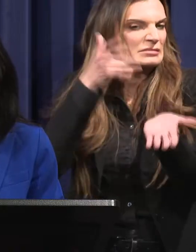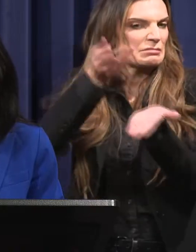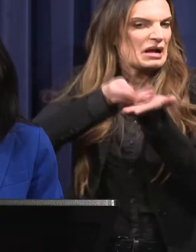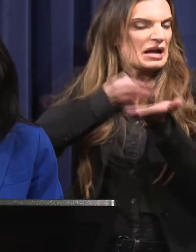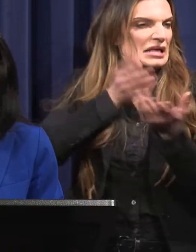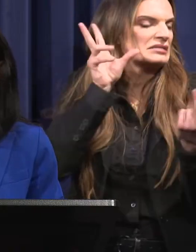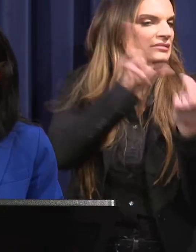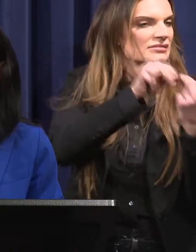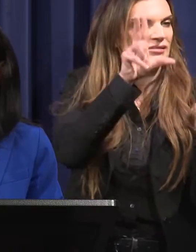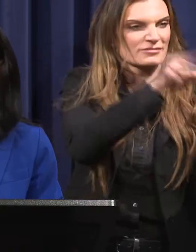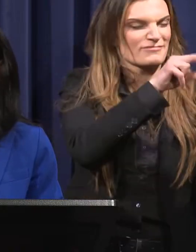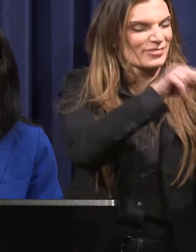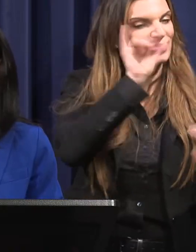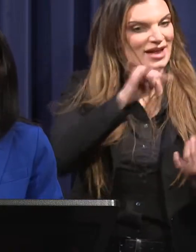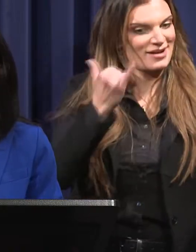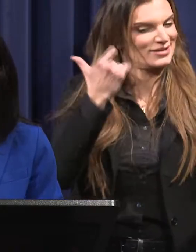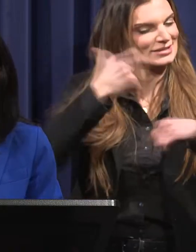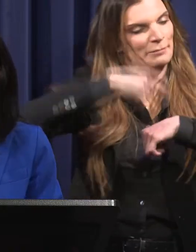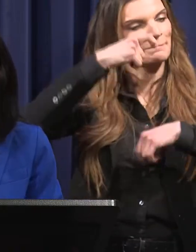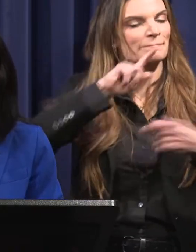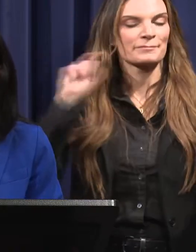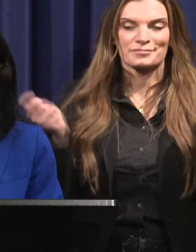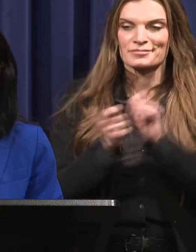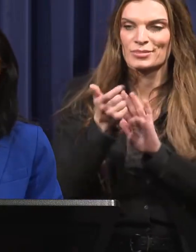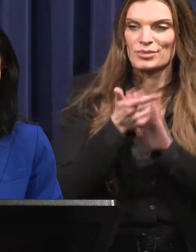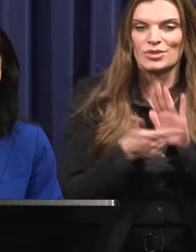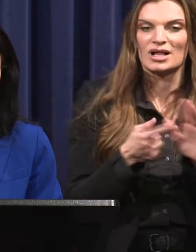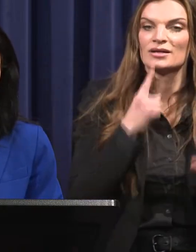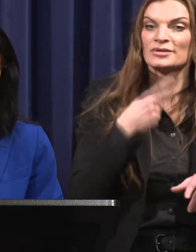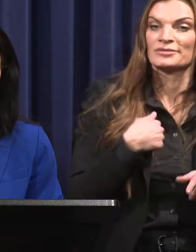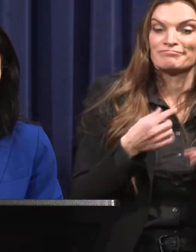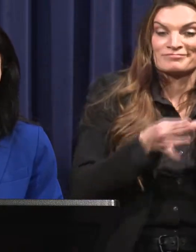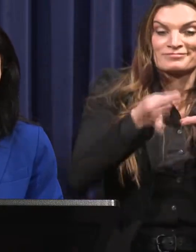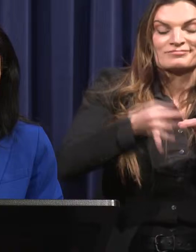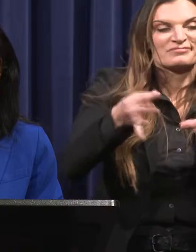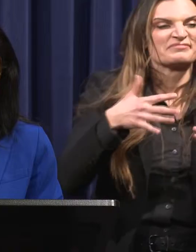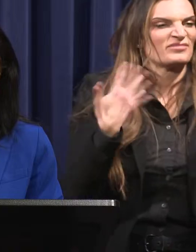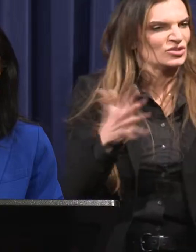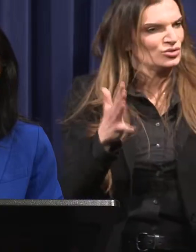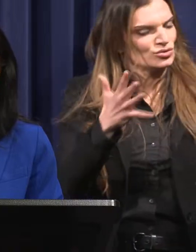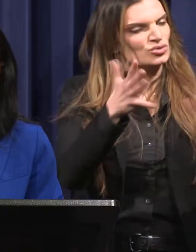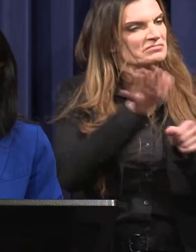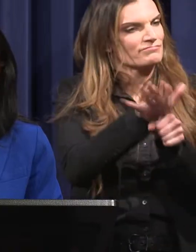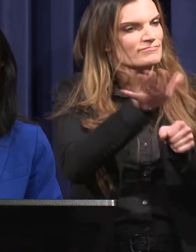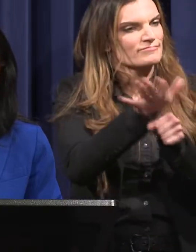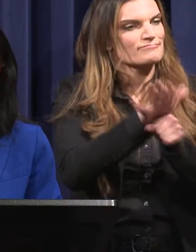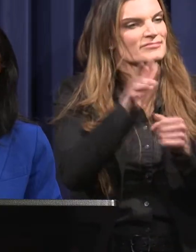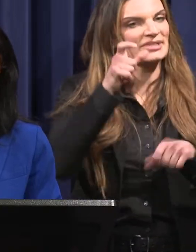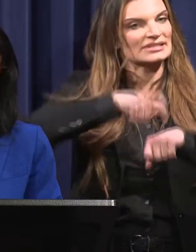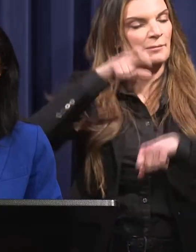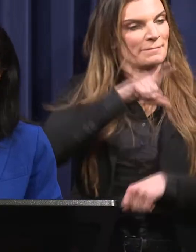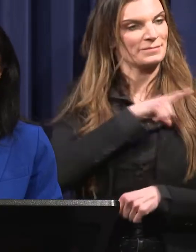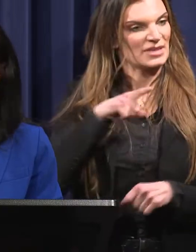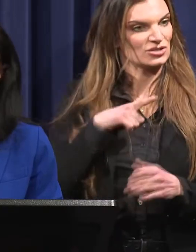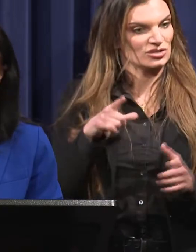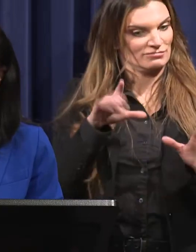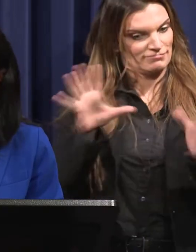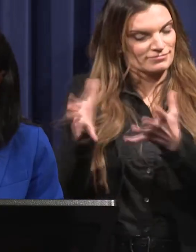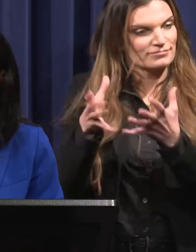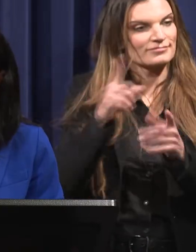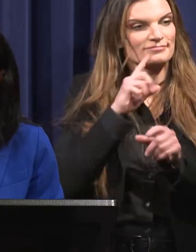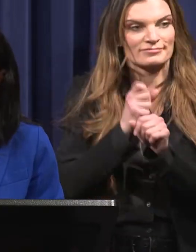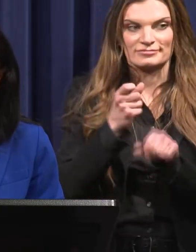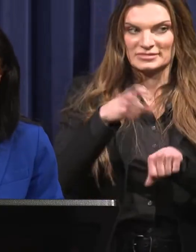now. And I think we've waited long enough. And it's time for our legislators to start,